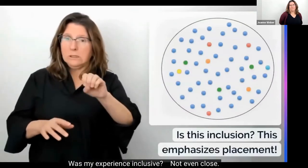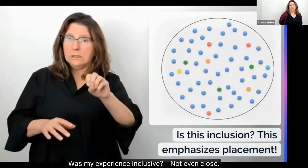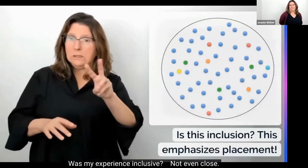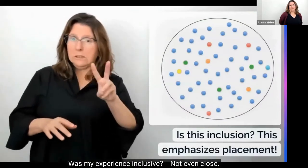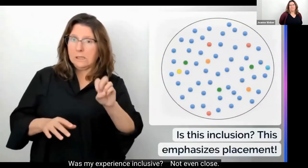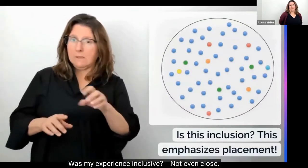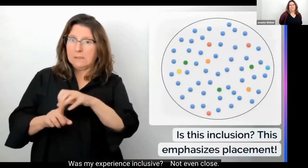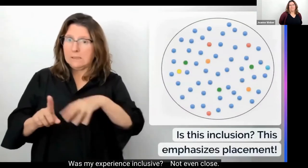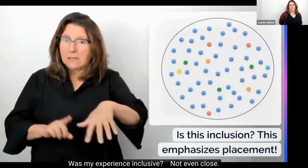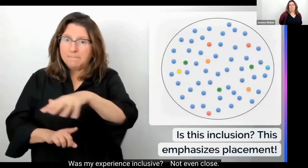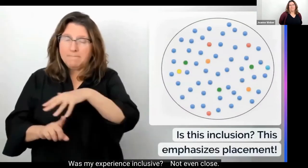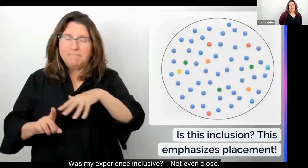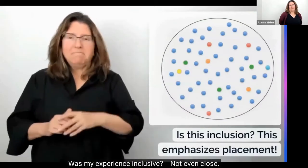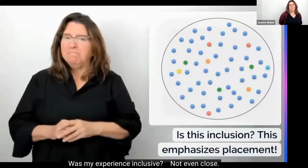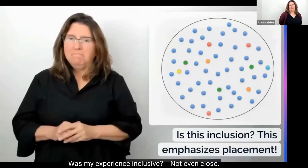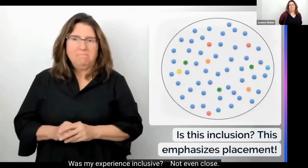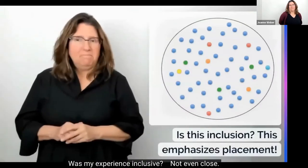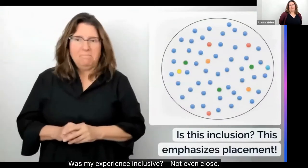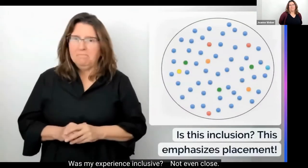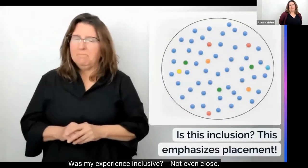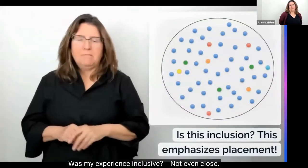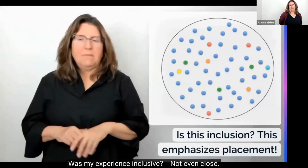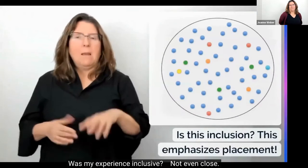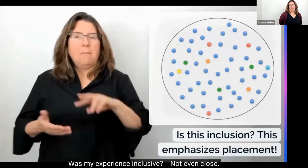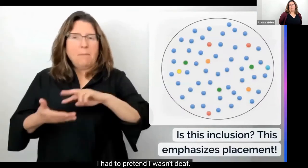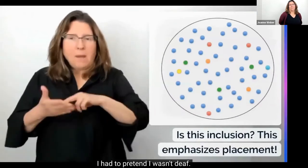Was my experience inclusive? Not even close.